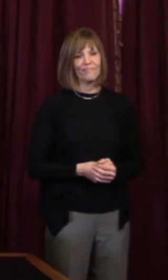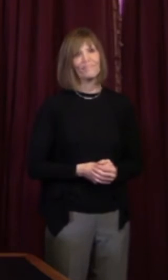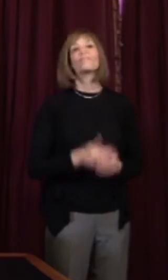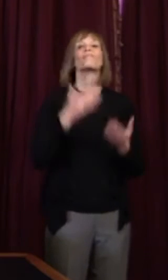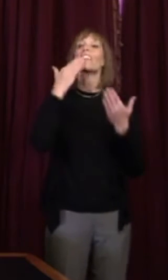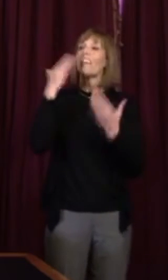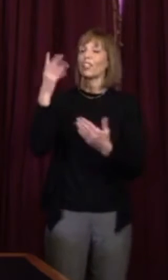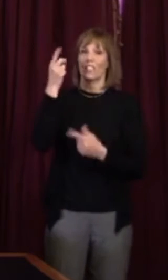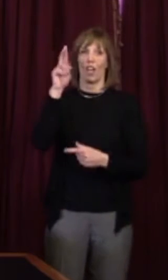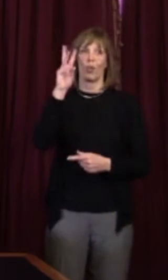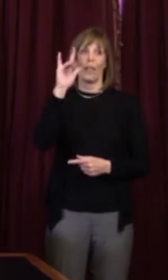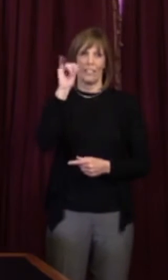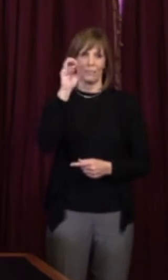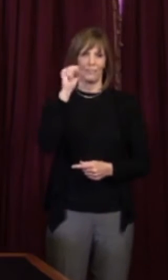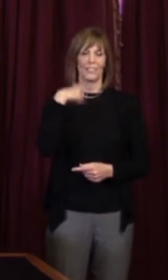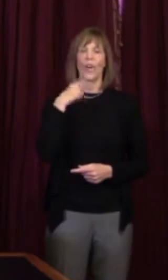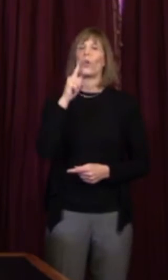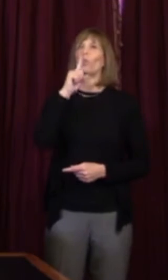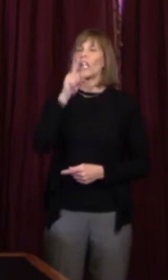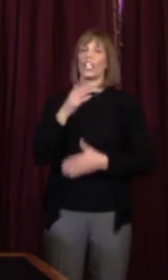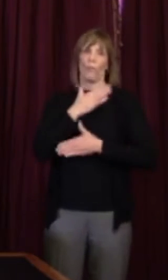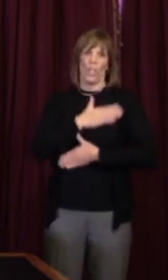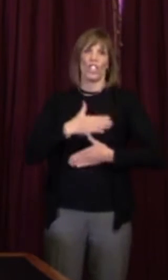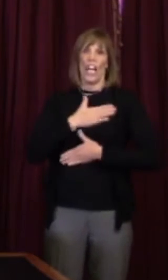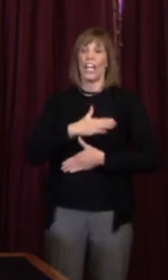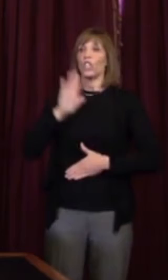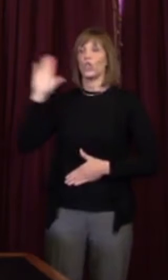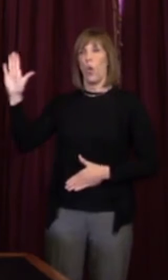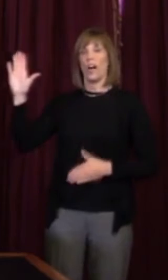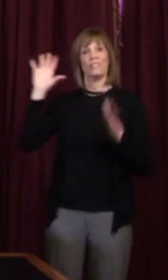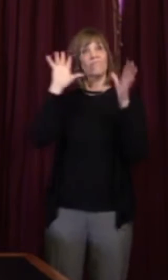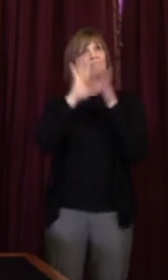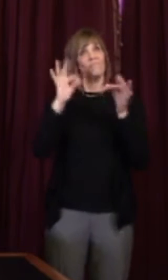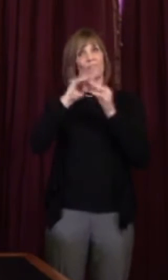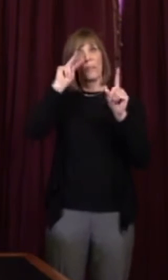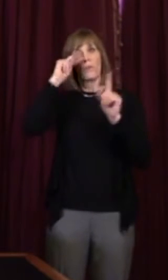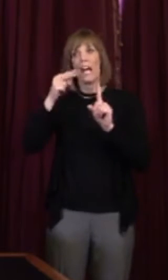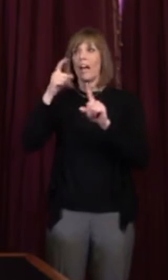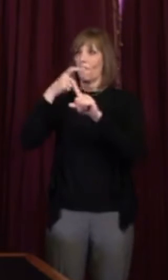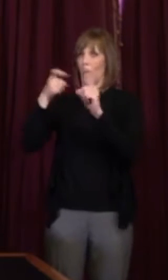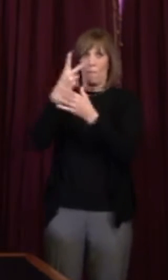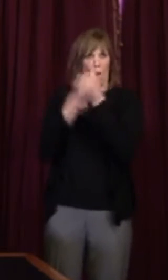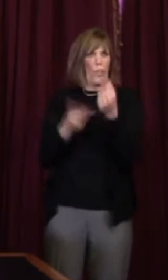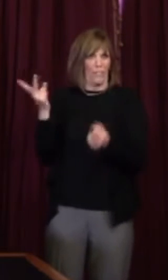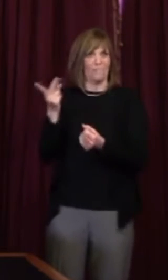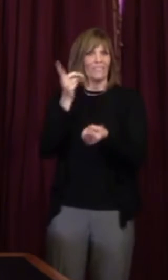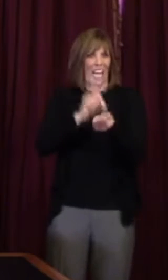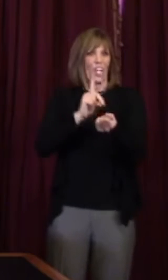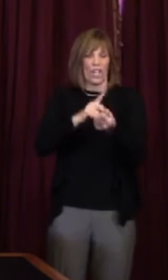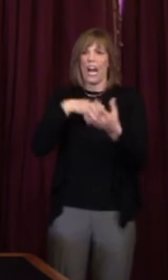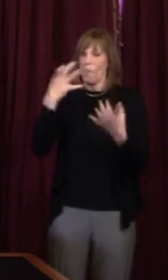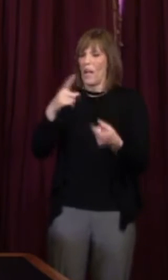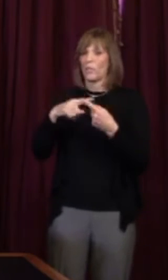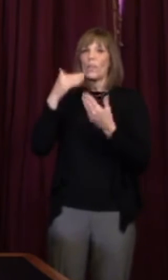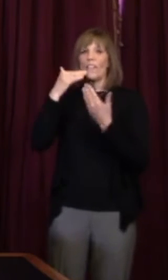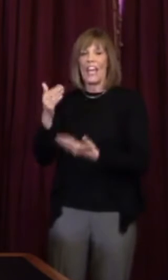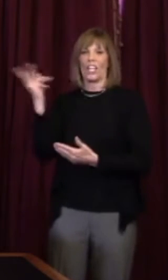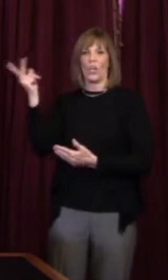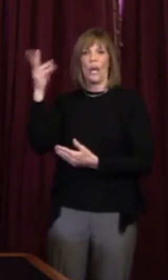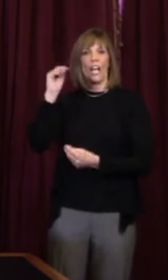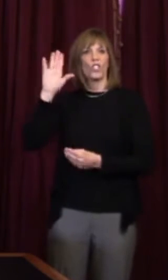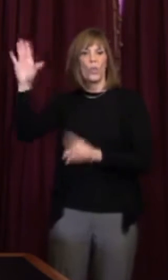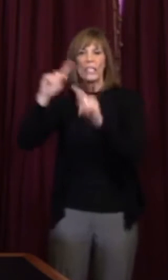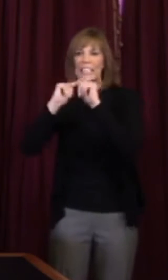Thank you, Dr. Williams. I greatly appreciate the perspective you both provided today. And I want to again thank you and